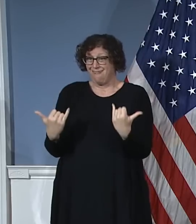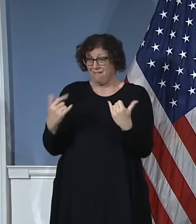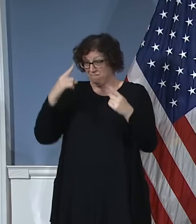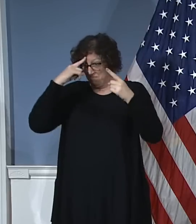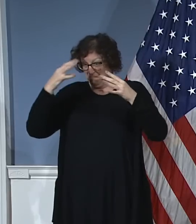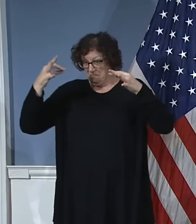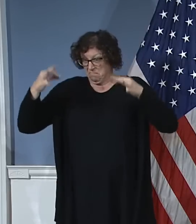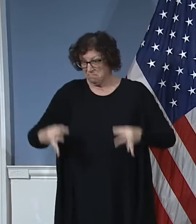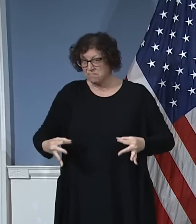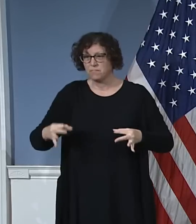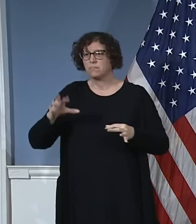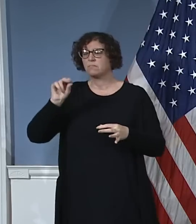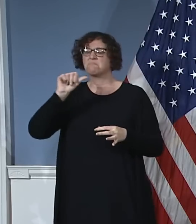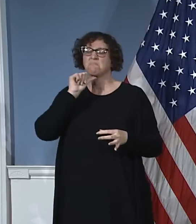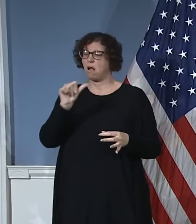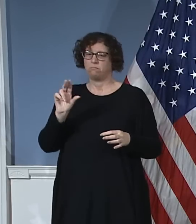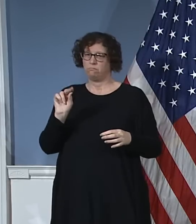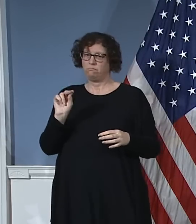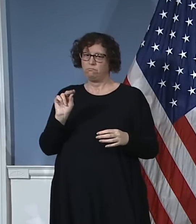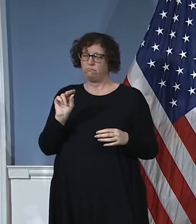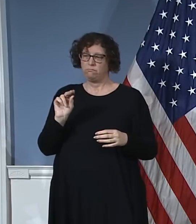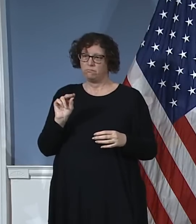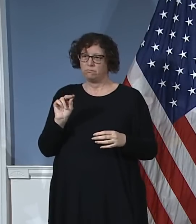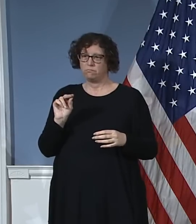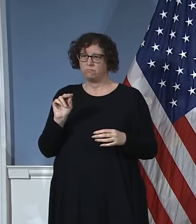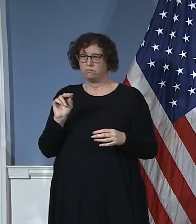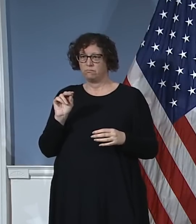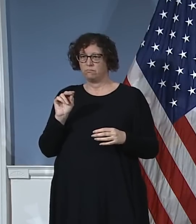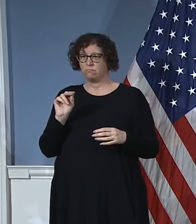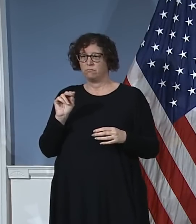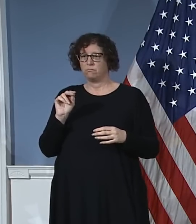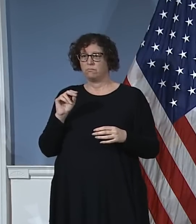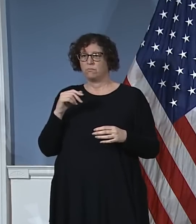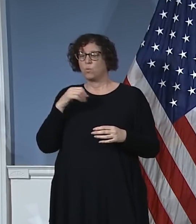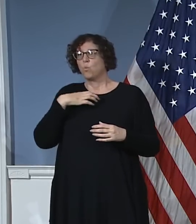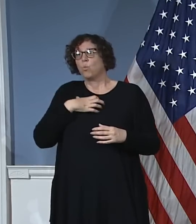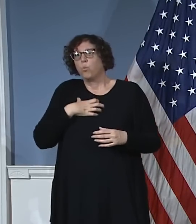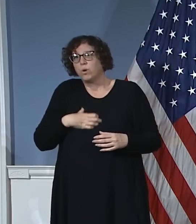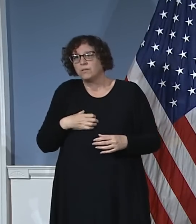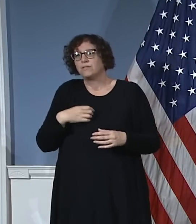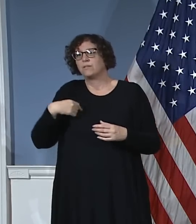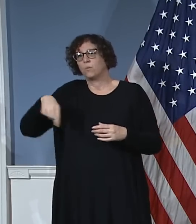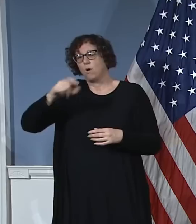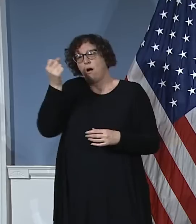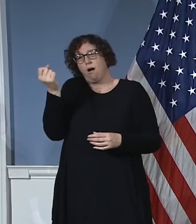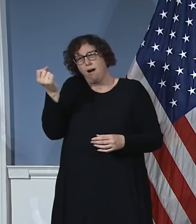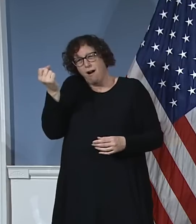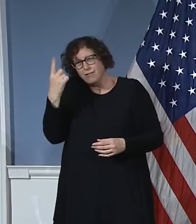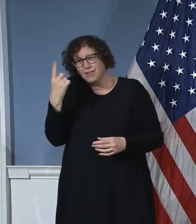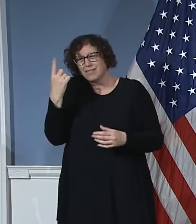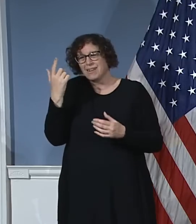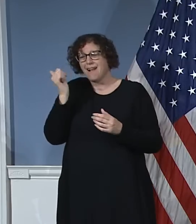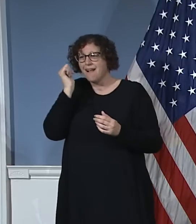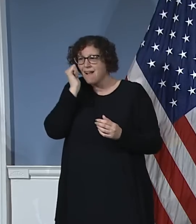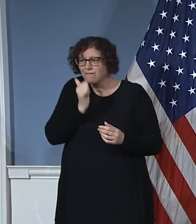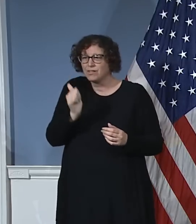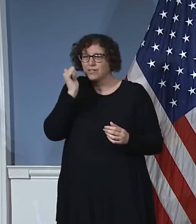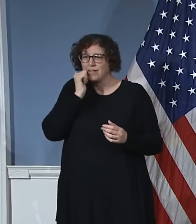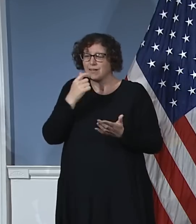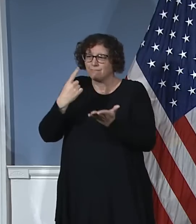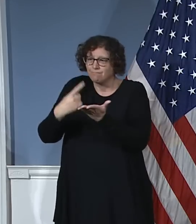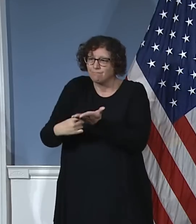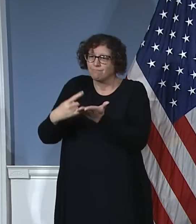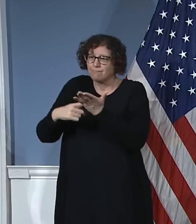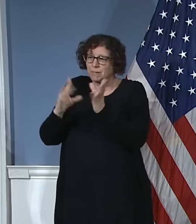I wish I could describe to you what we are all doing in terms of the day-to-day, hour-to-hour, constant decision-making, constant